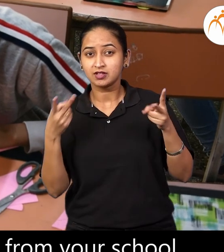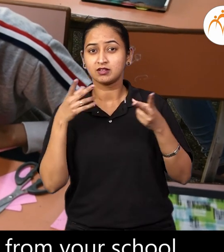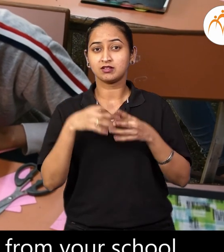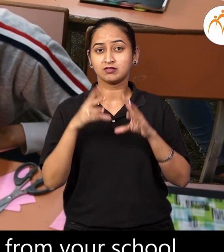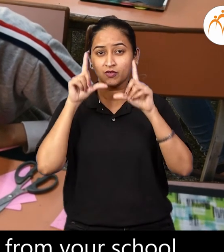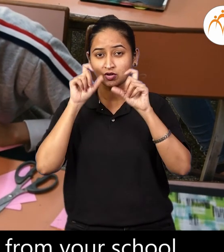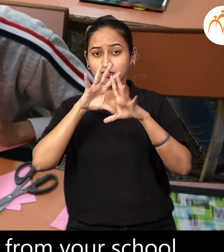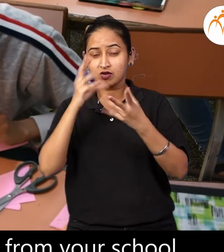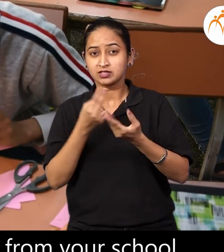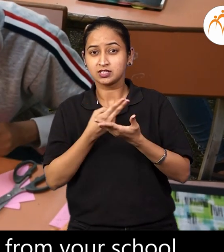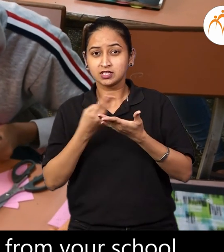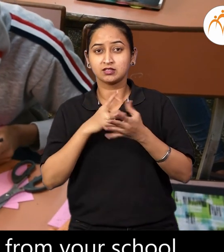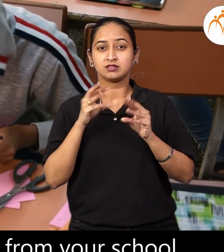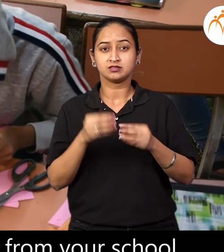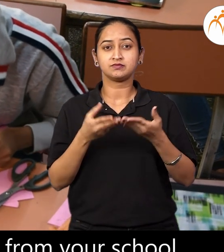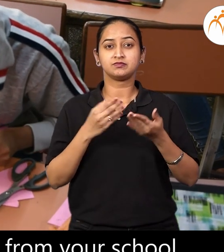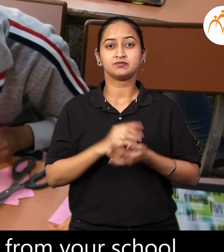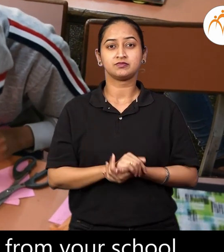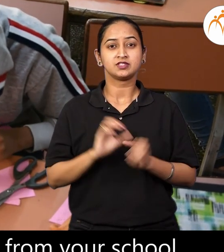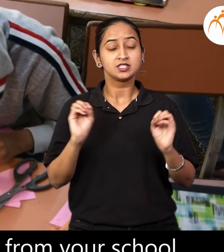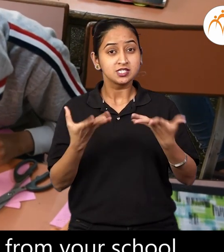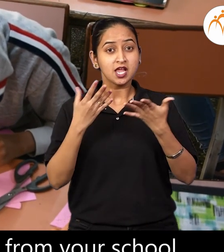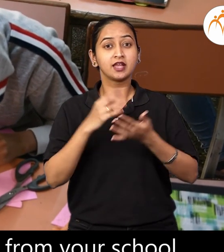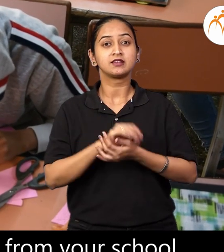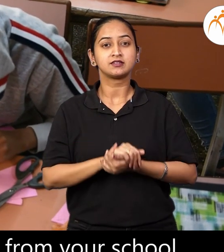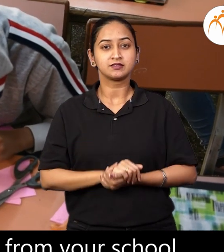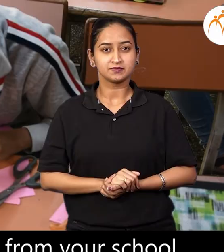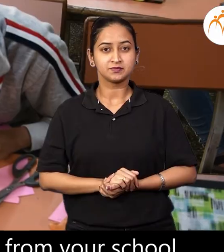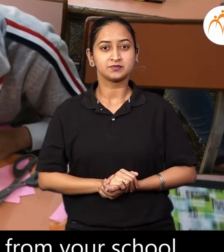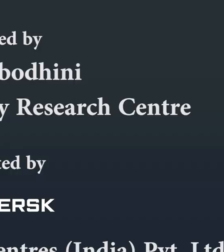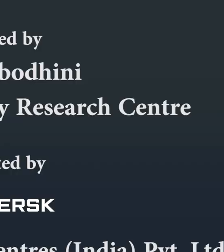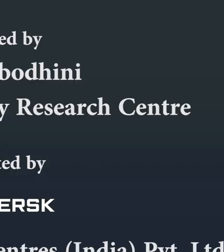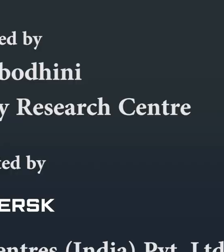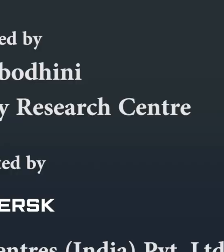from your school using the clay.